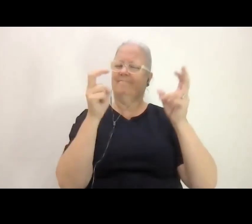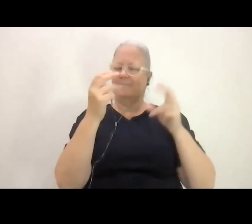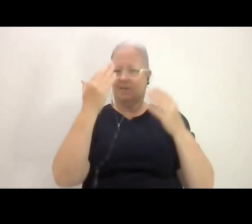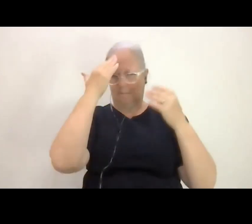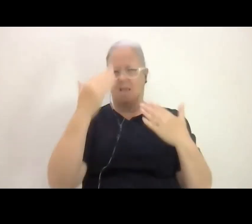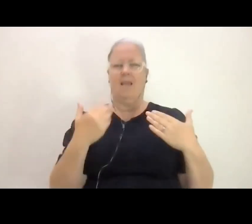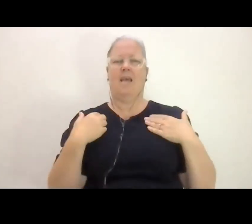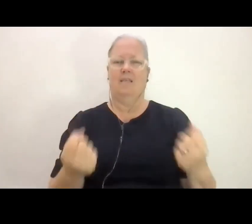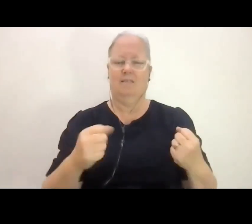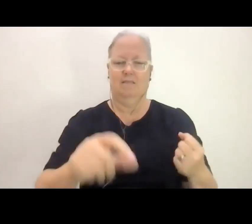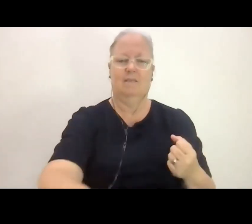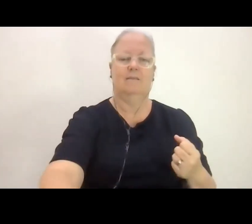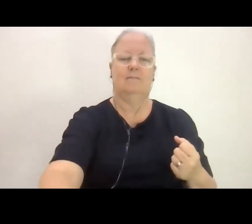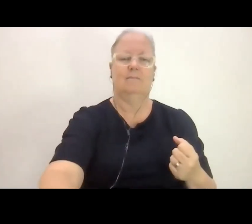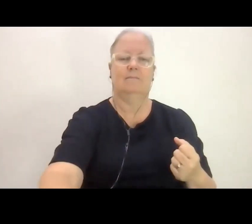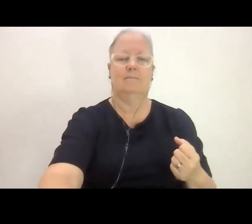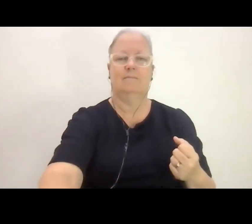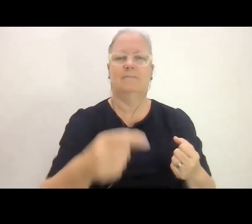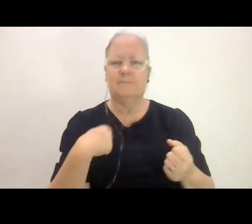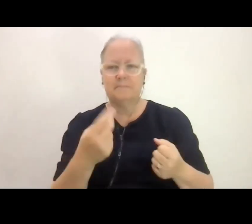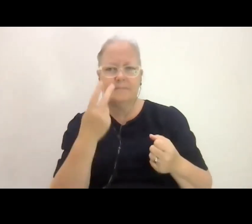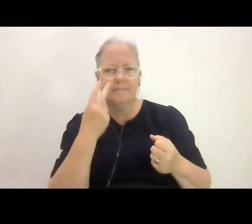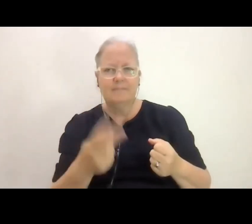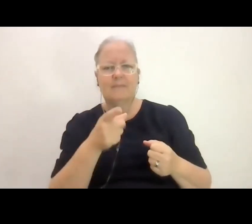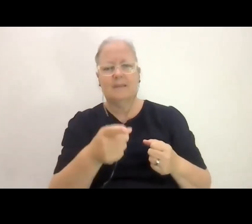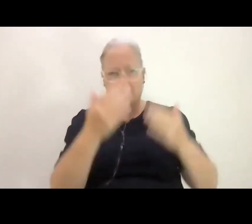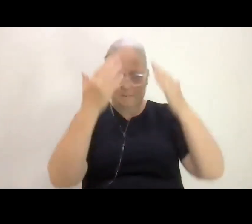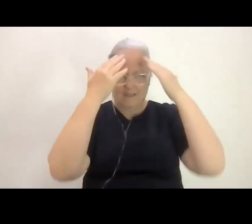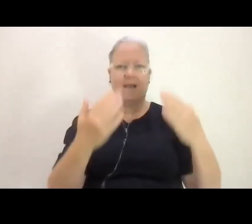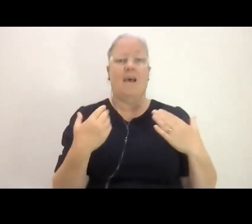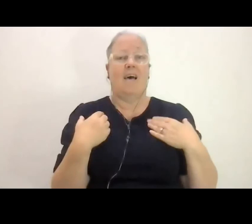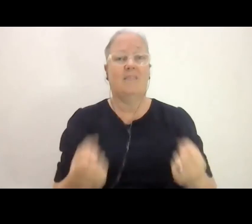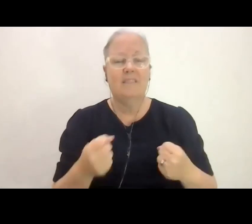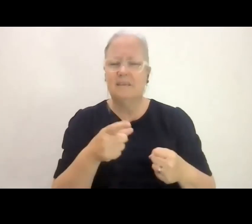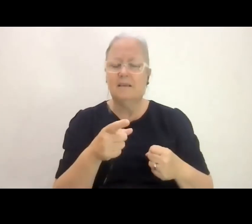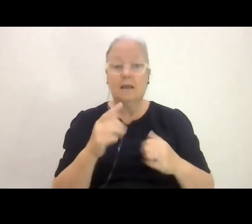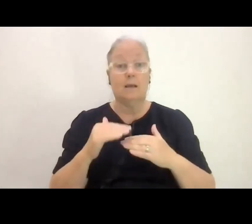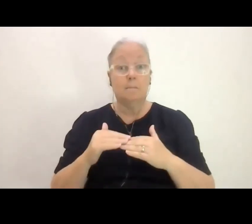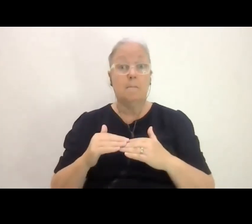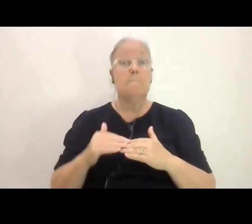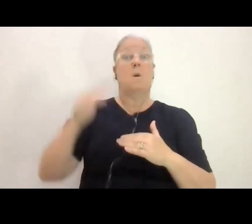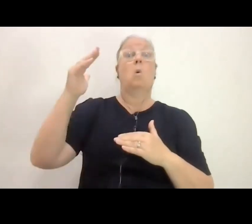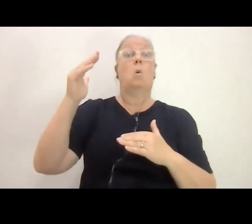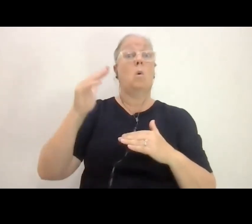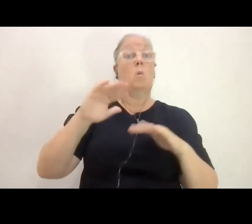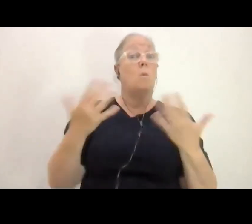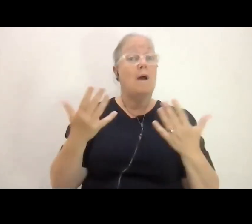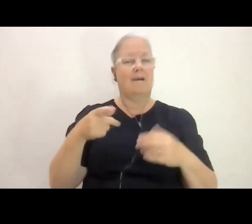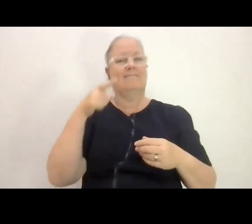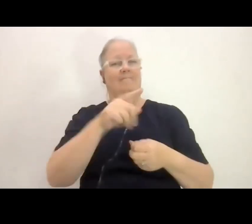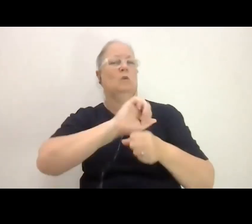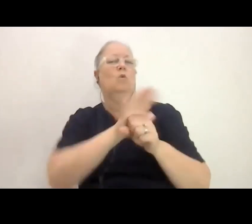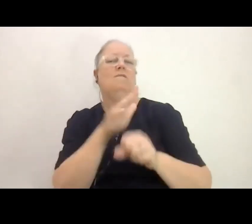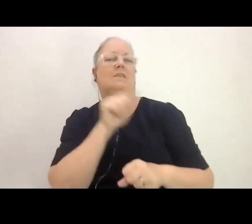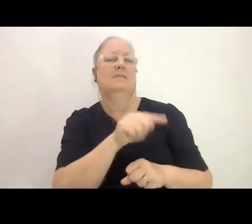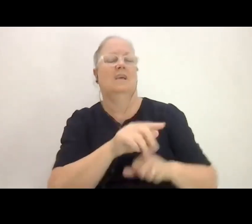is something that has really, these mental health issues have really increased due to the COVID-19 pandemic. And a lot of